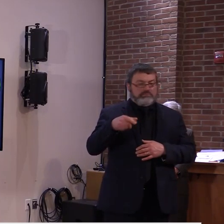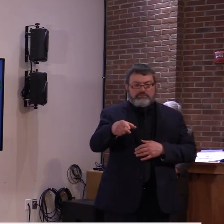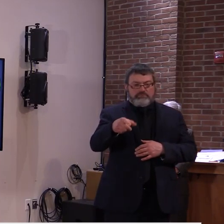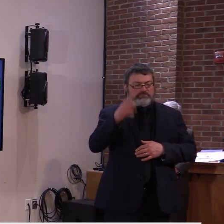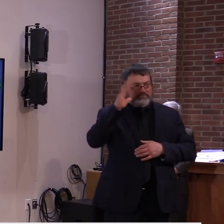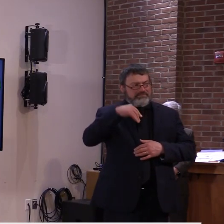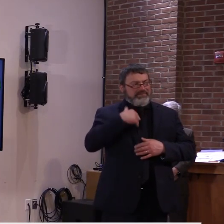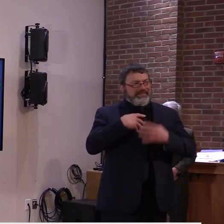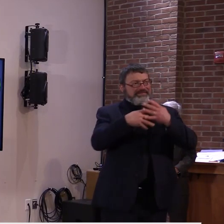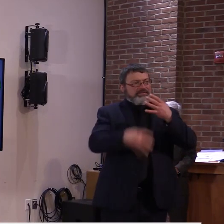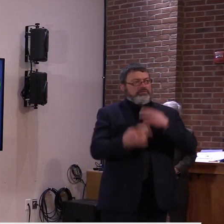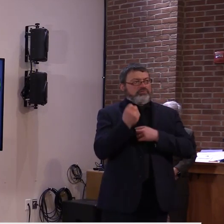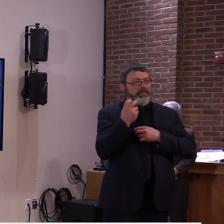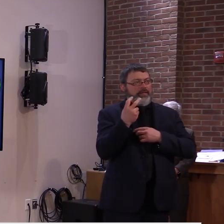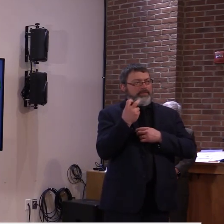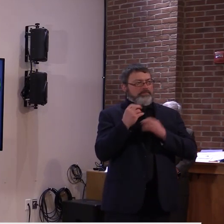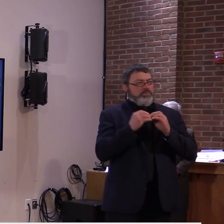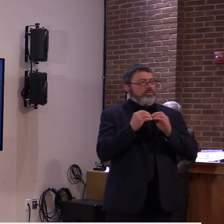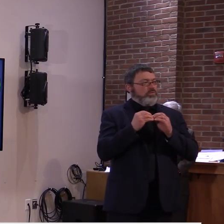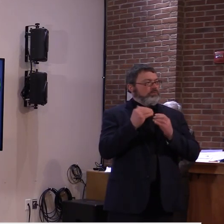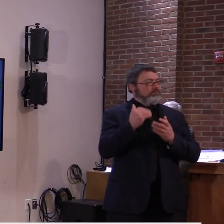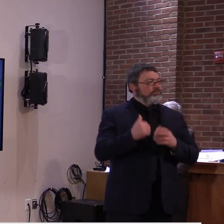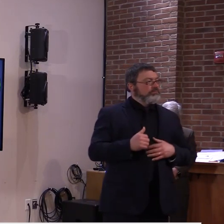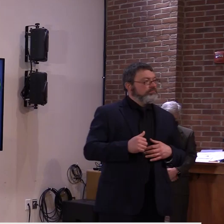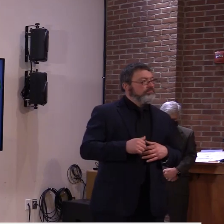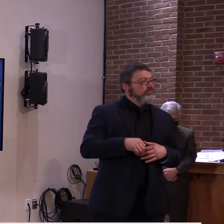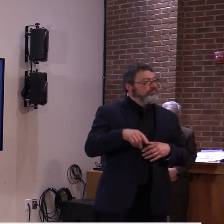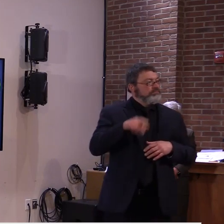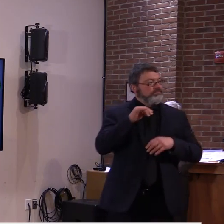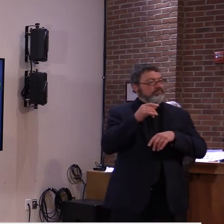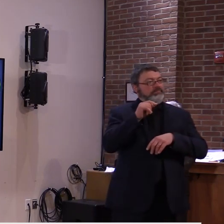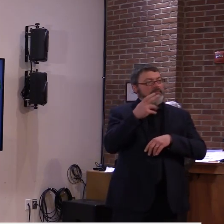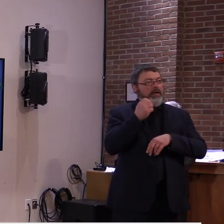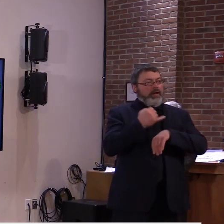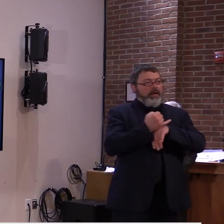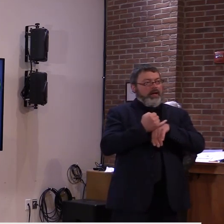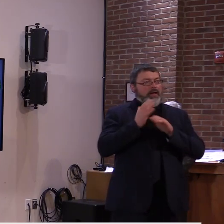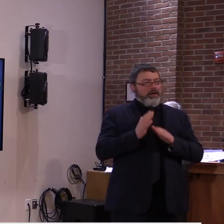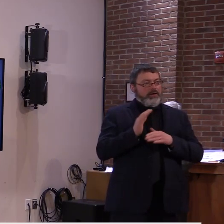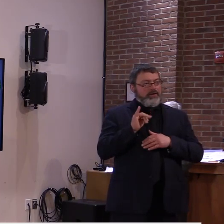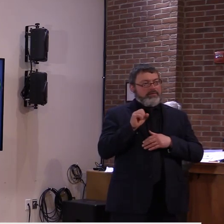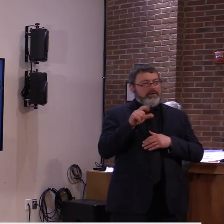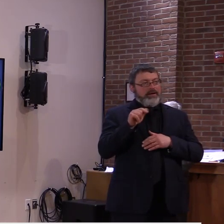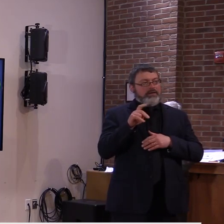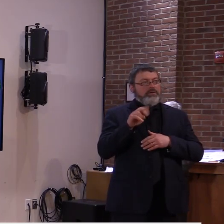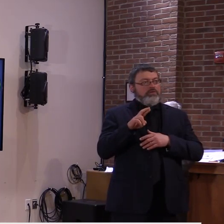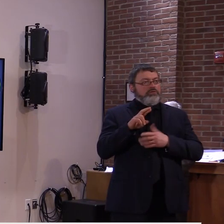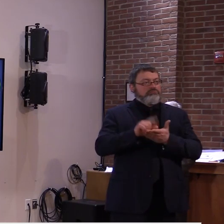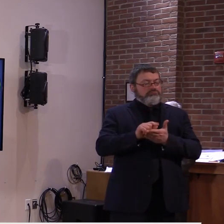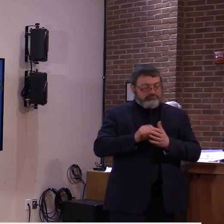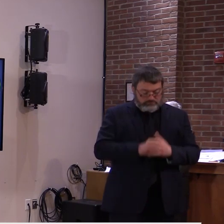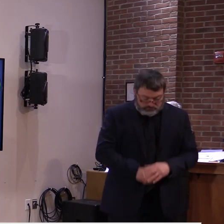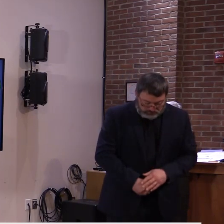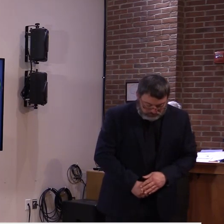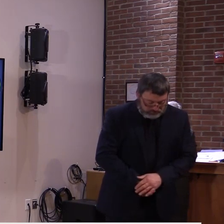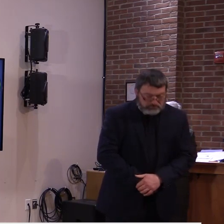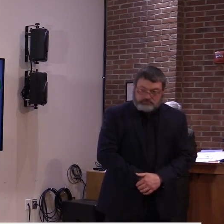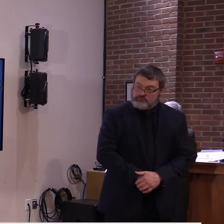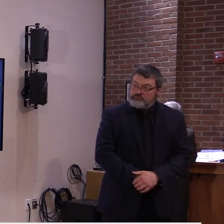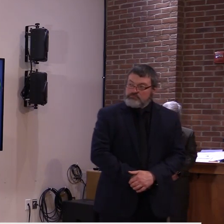Thank you. All right, it's about 25 minutes to one. We still have 12 people in the queue. We're doing a great job, so let's keep it